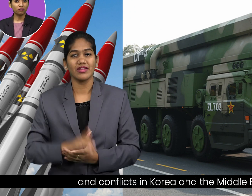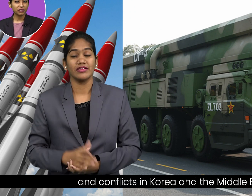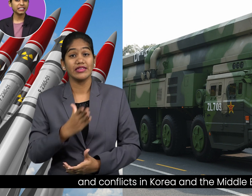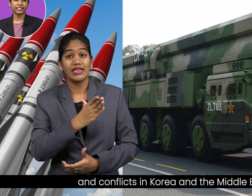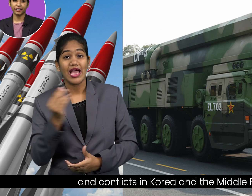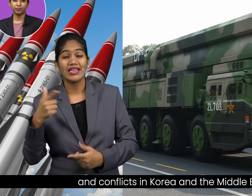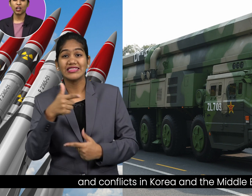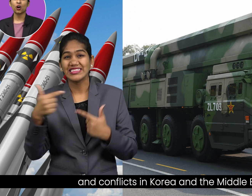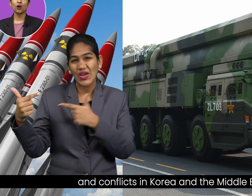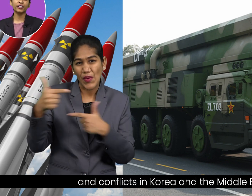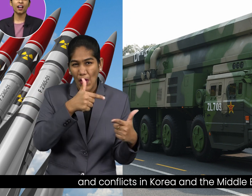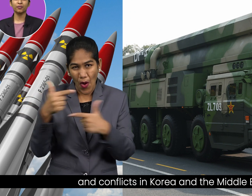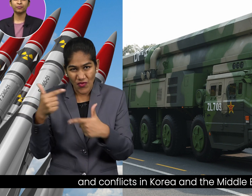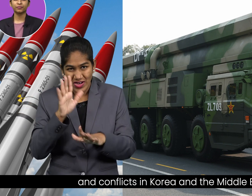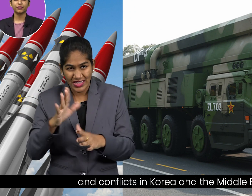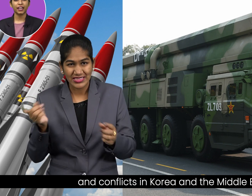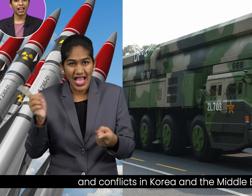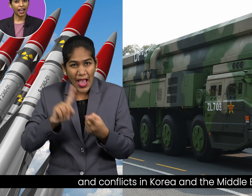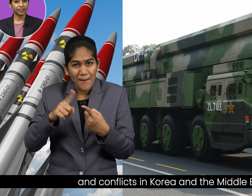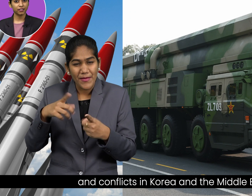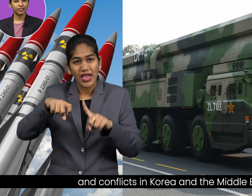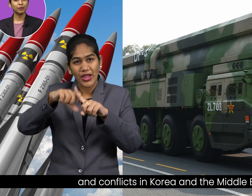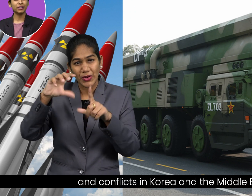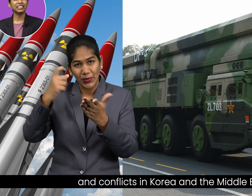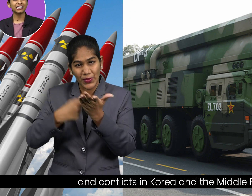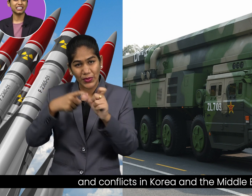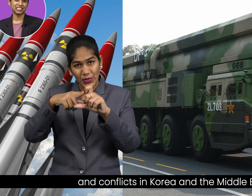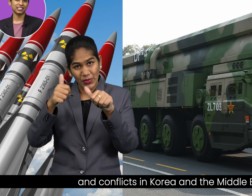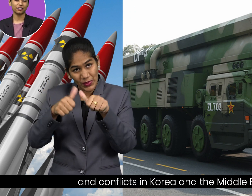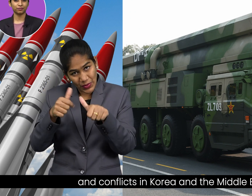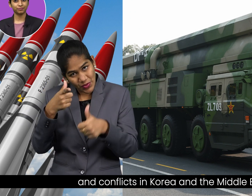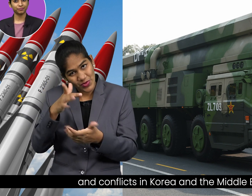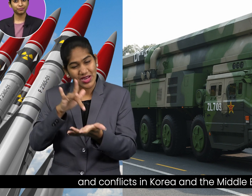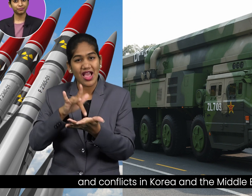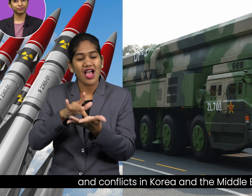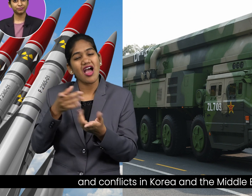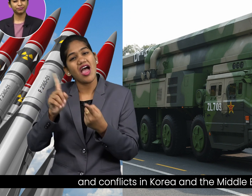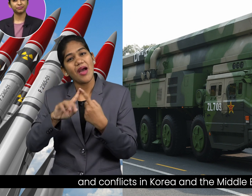and conflicts in Korea and the Middle East.